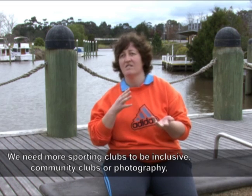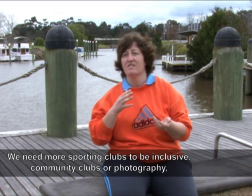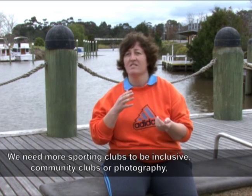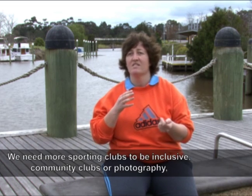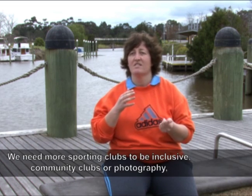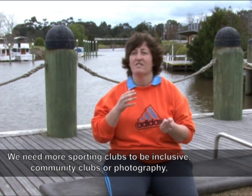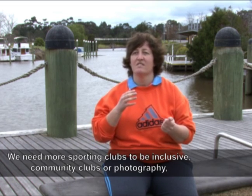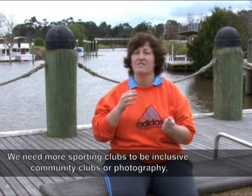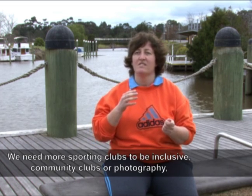Well,